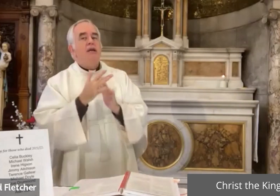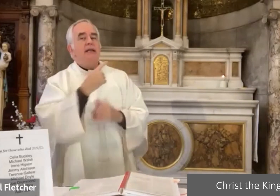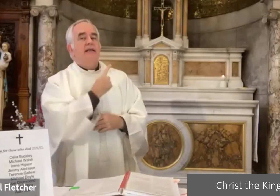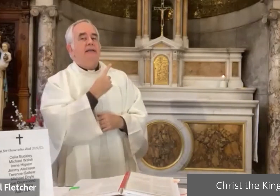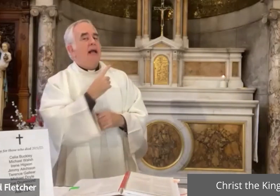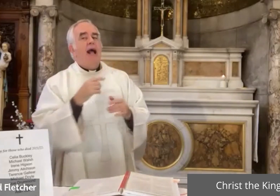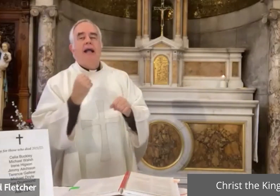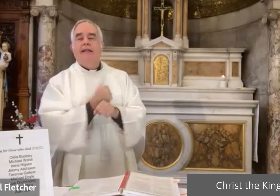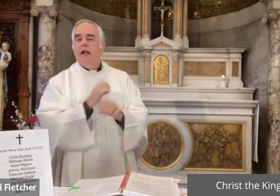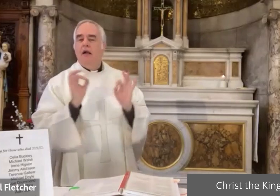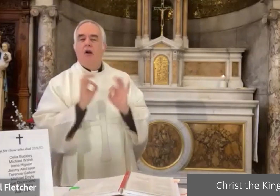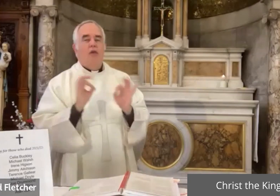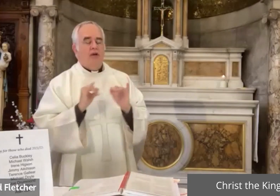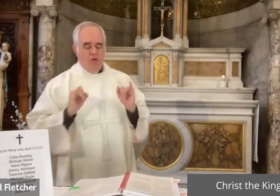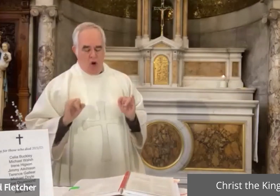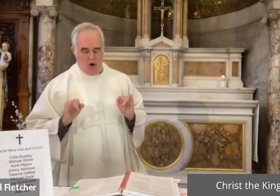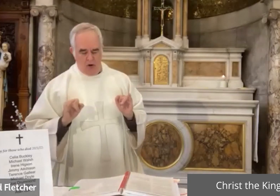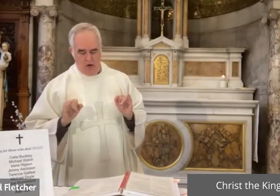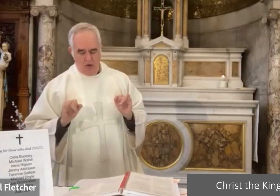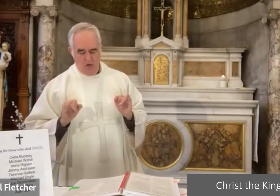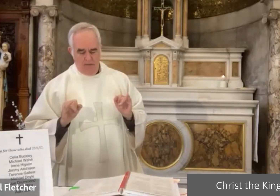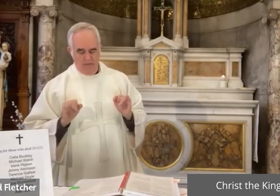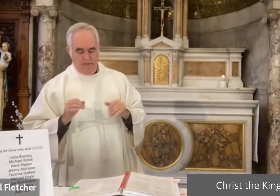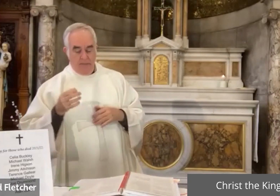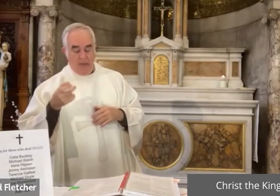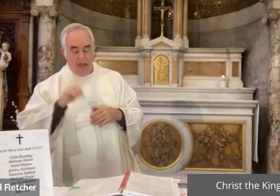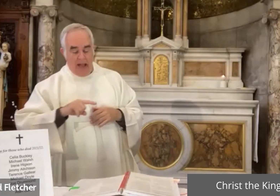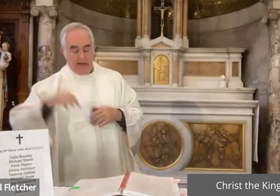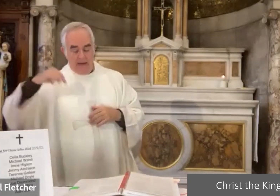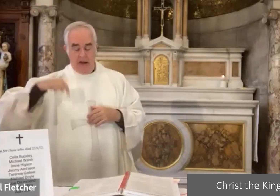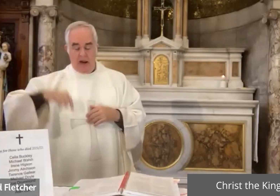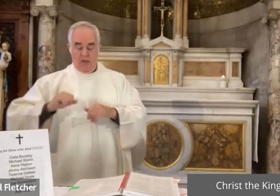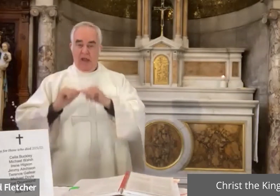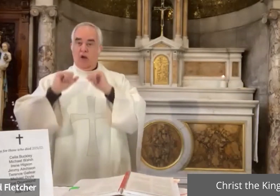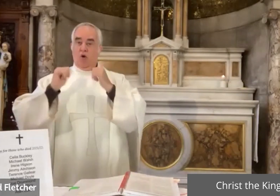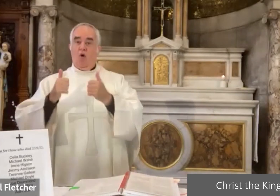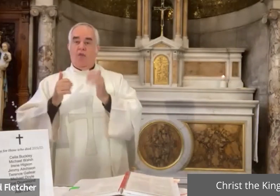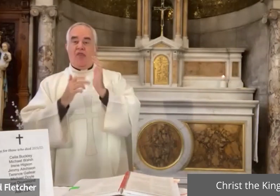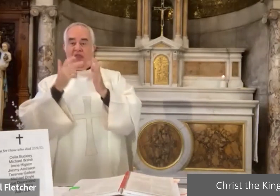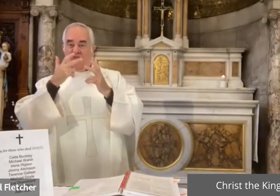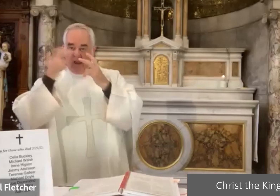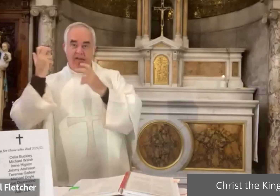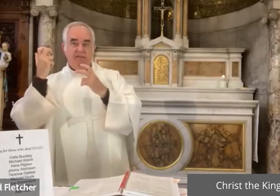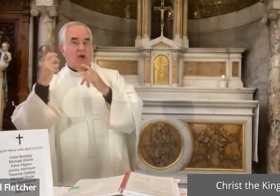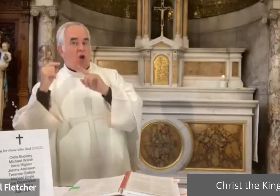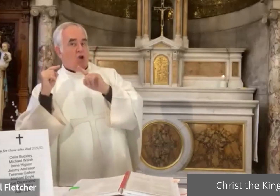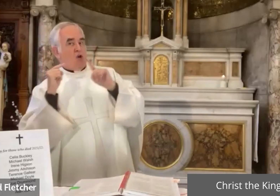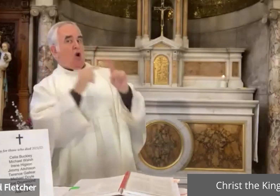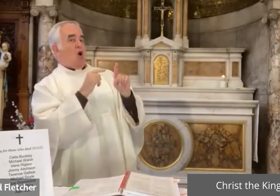But Jesus did nothing wrong. Then the good